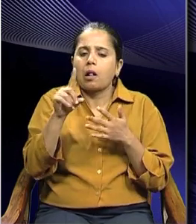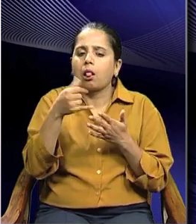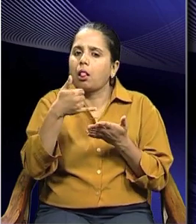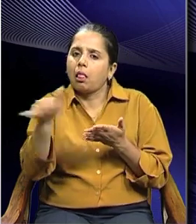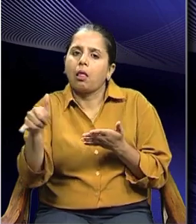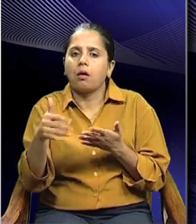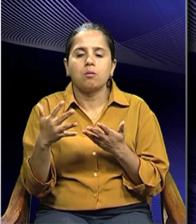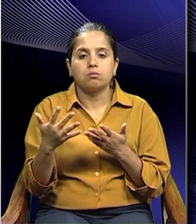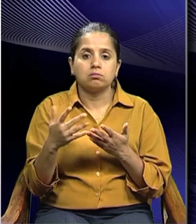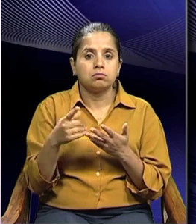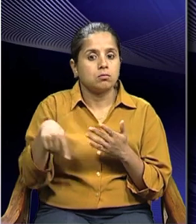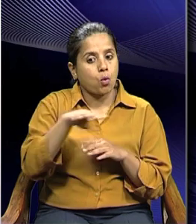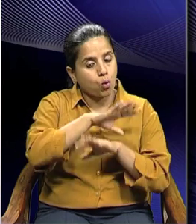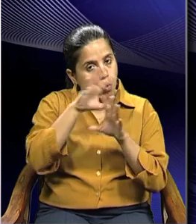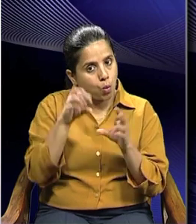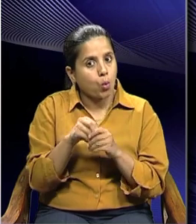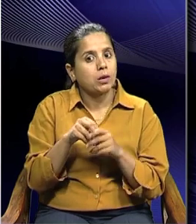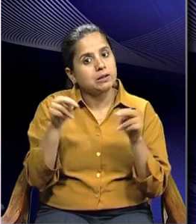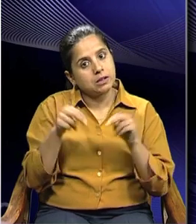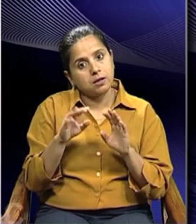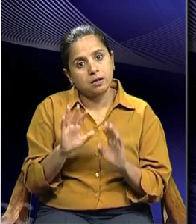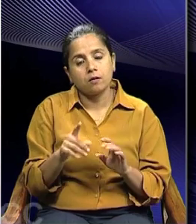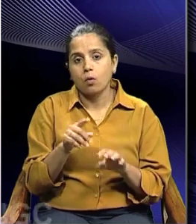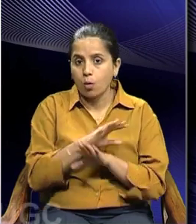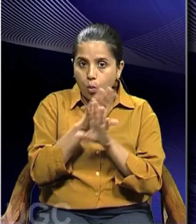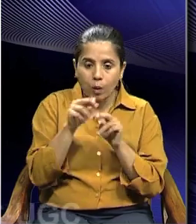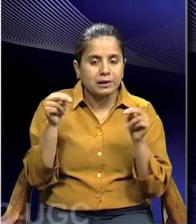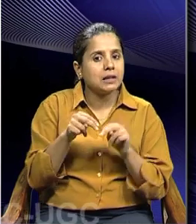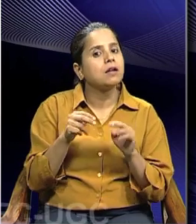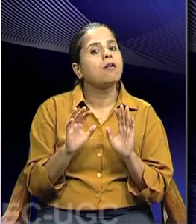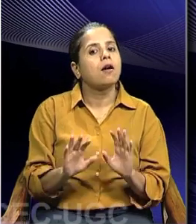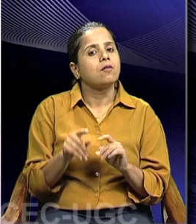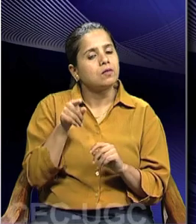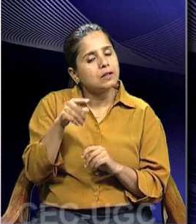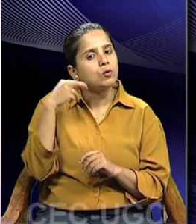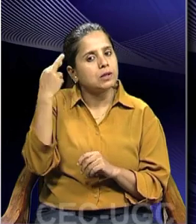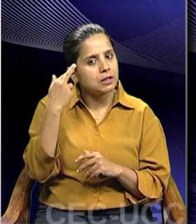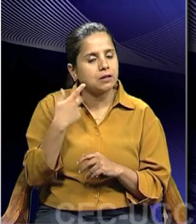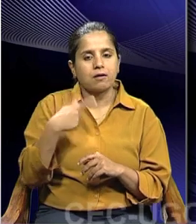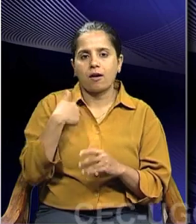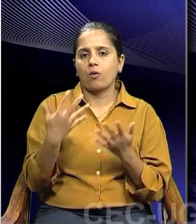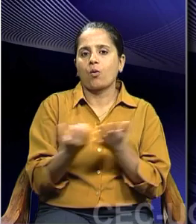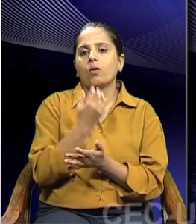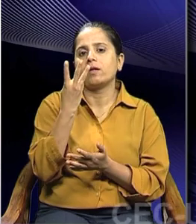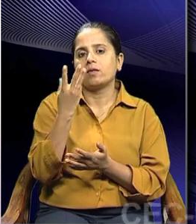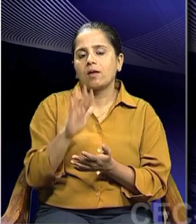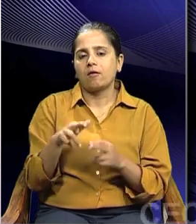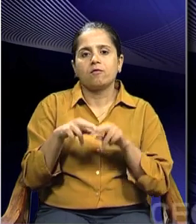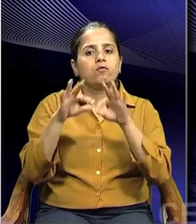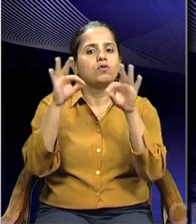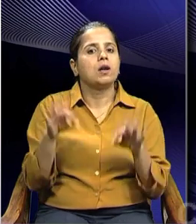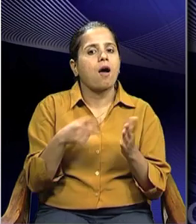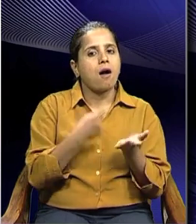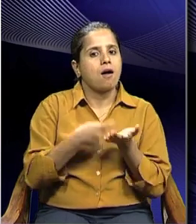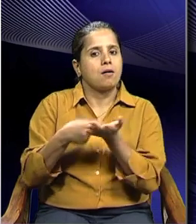requisite service to the business alone. They all are needed, and that is why we have got this 3 R framework of